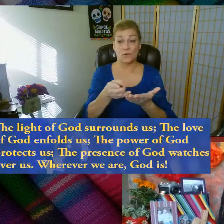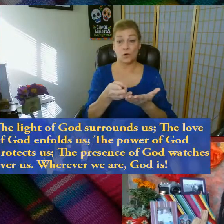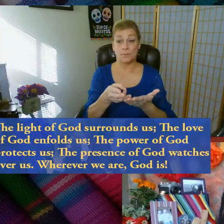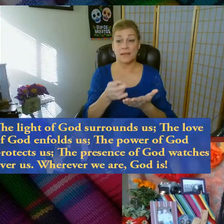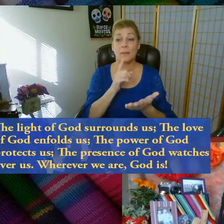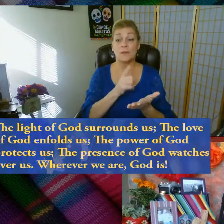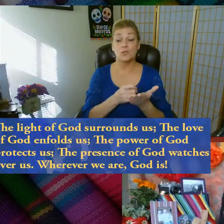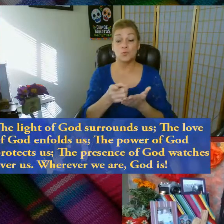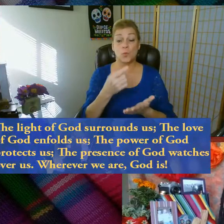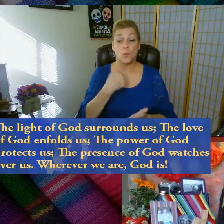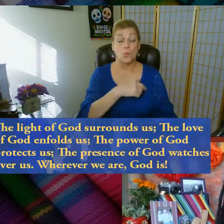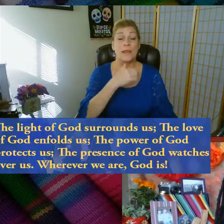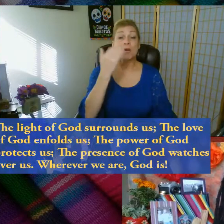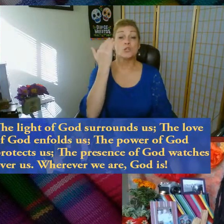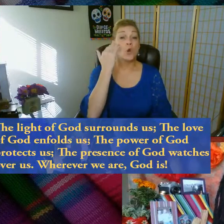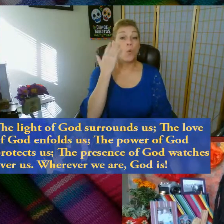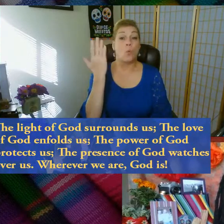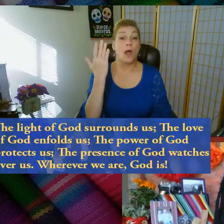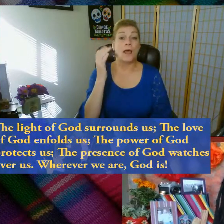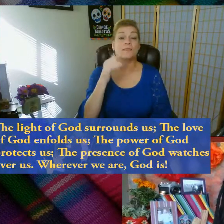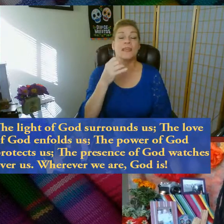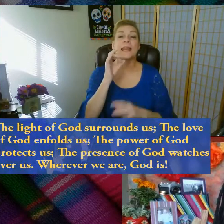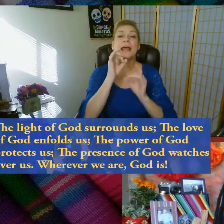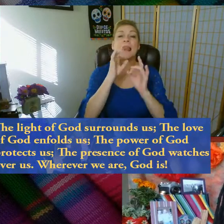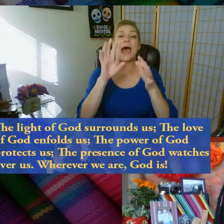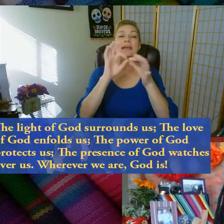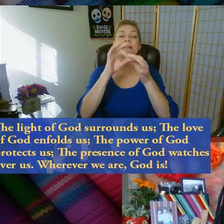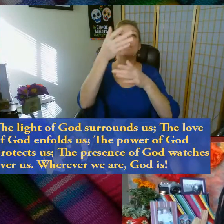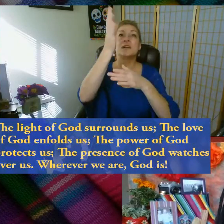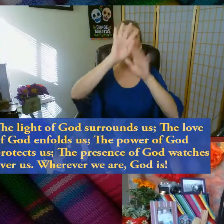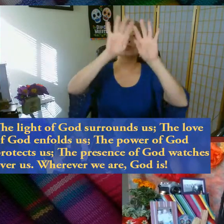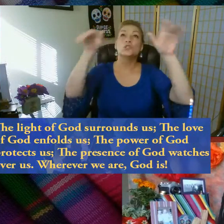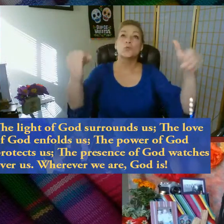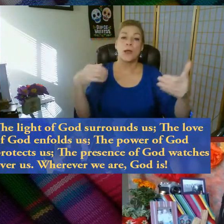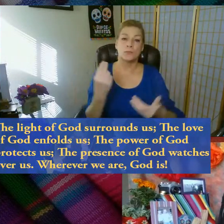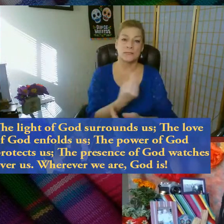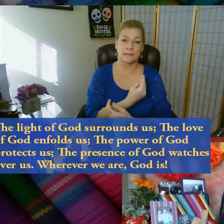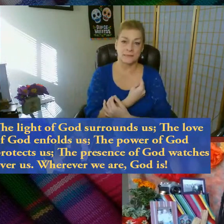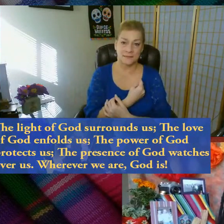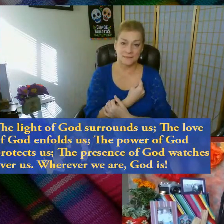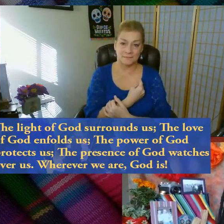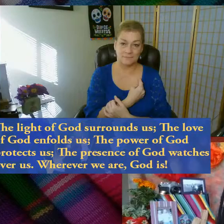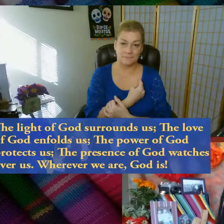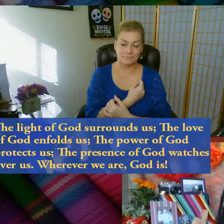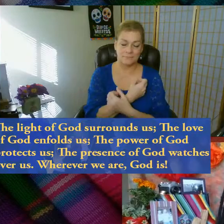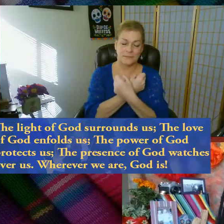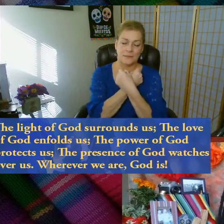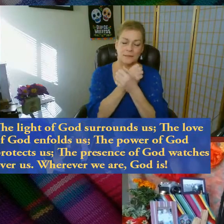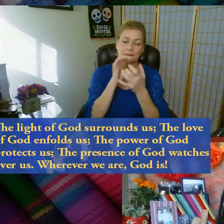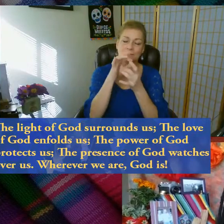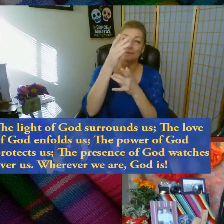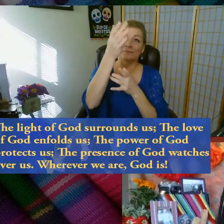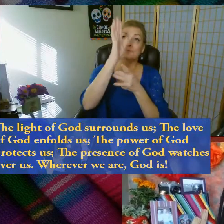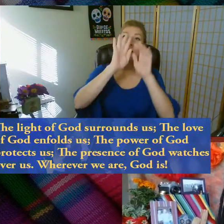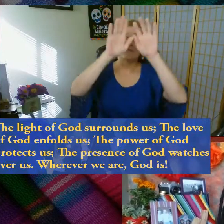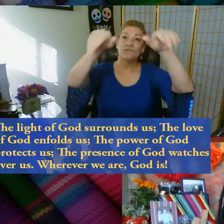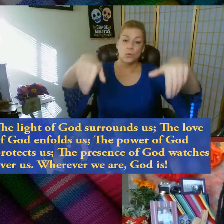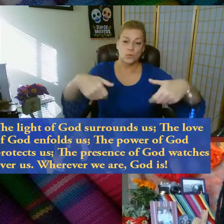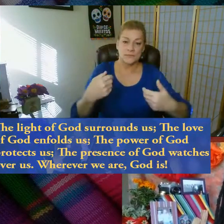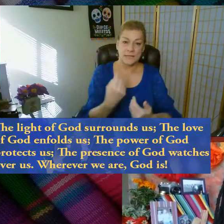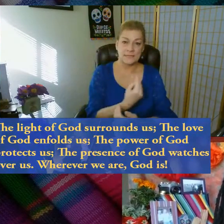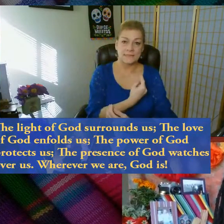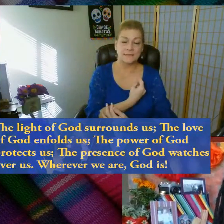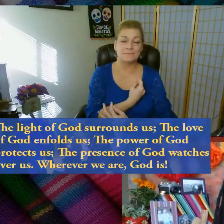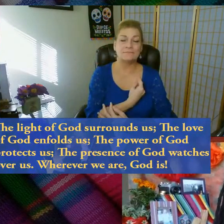truth that we know, that the light of God surrounds us, the love of God enfolds